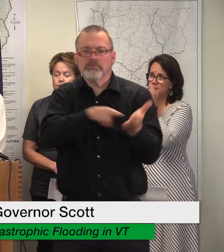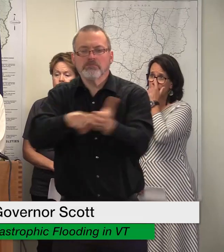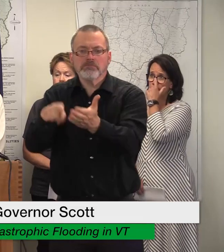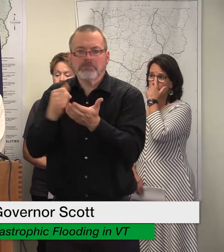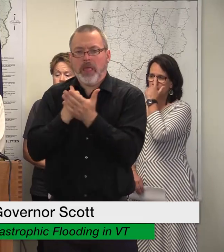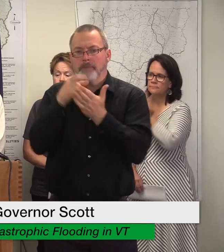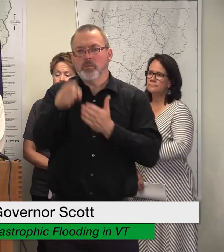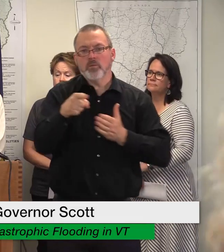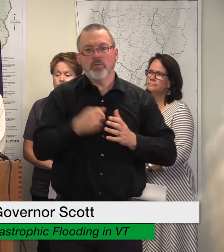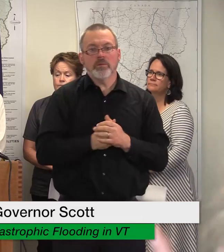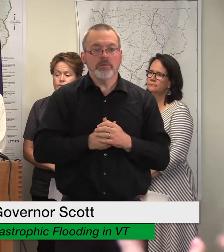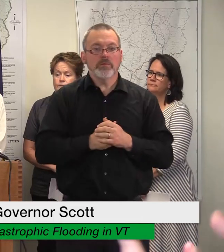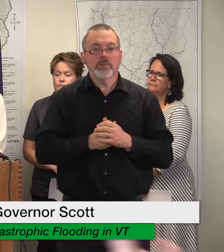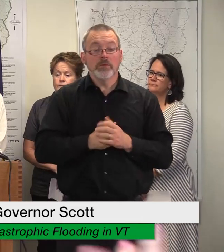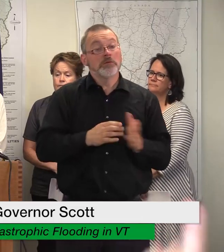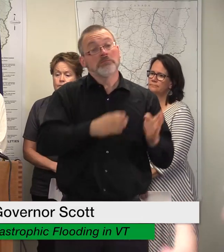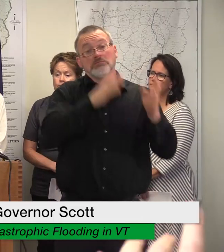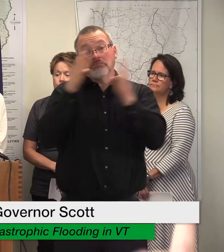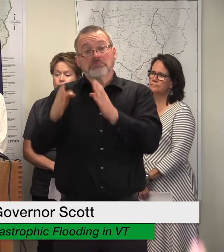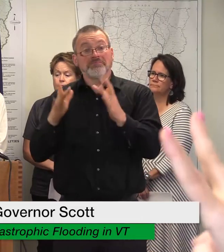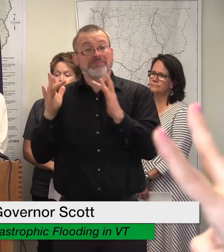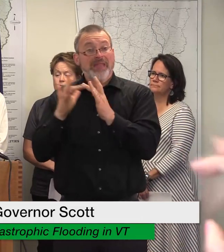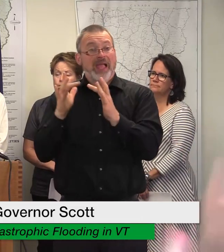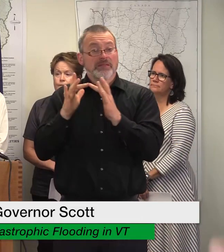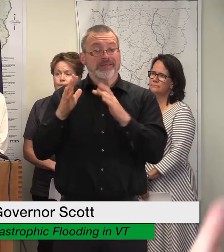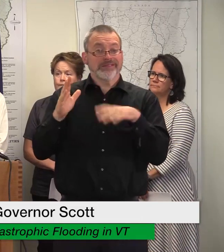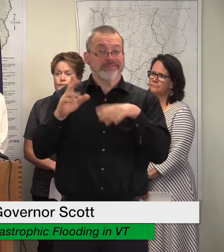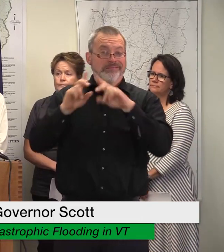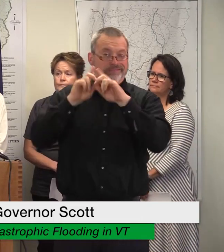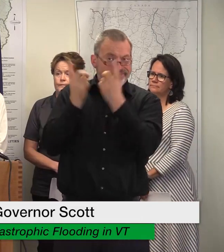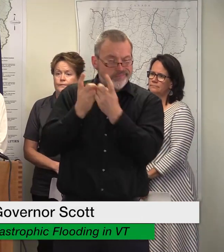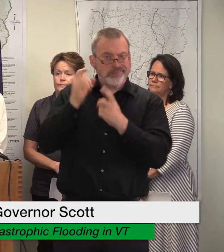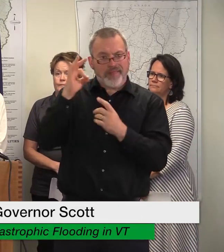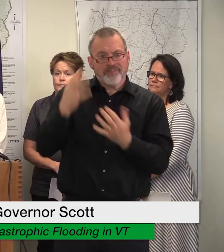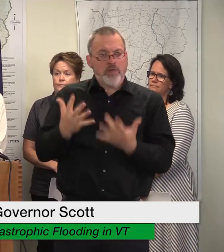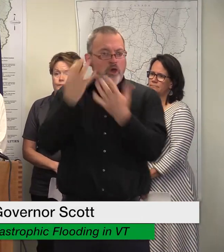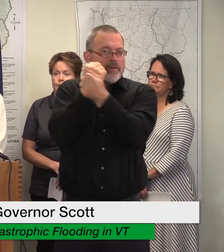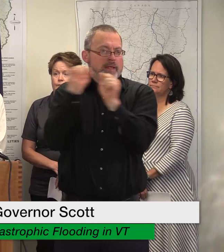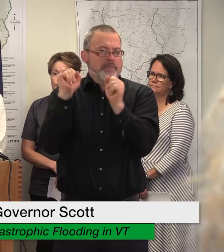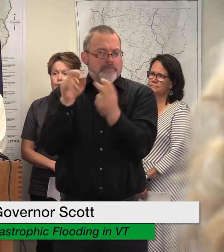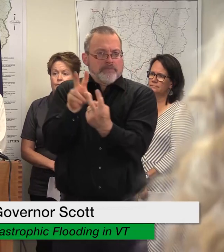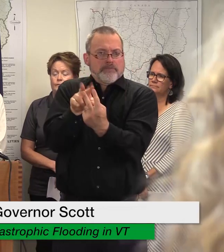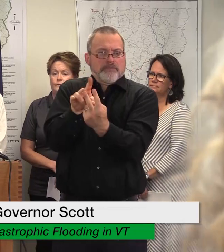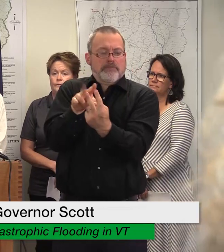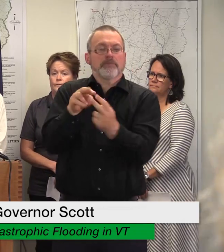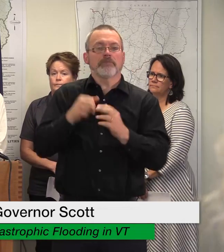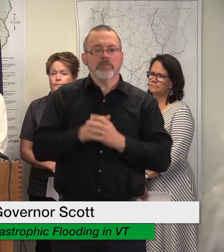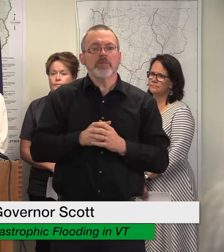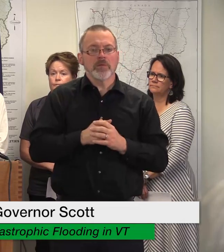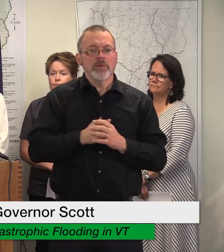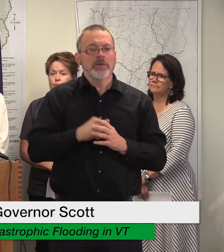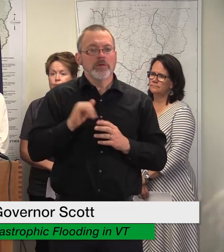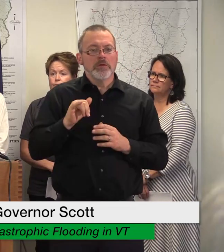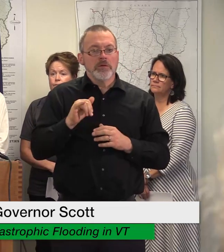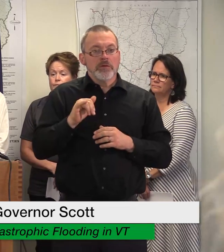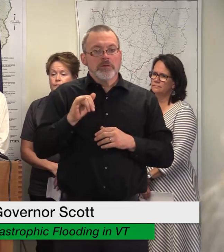to the Division of Fire Safety for help, which they've done, and they've helped in Berlin at both mobile home parks.